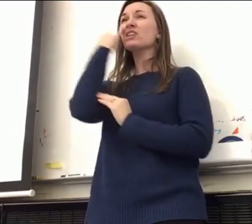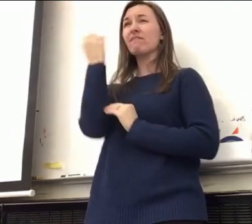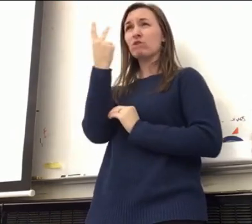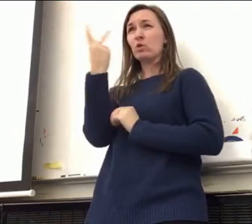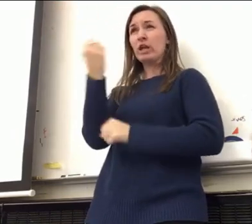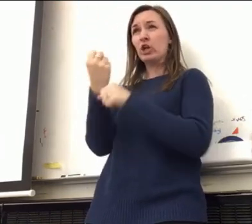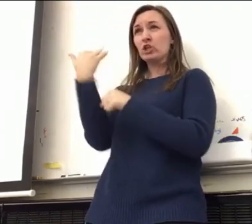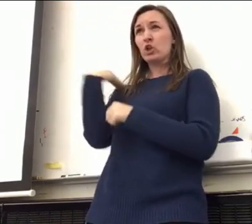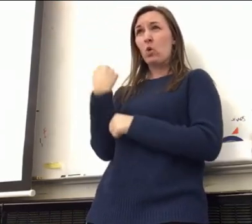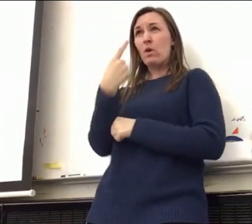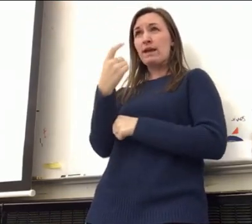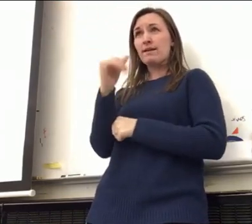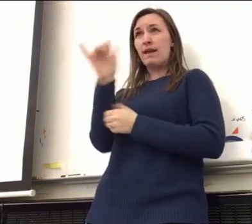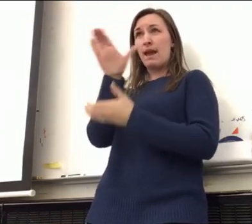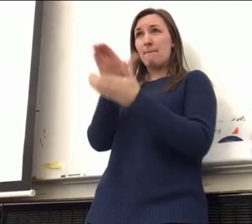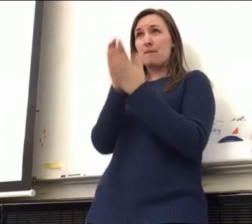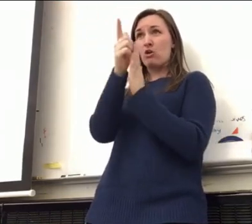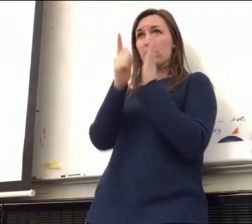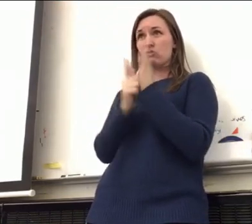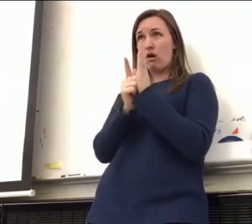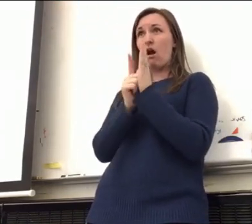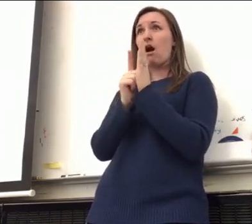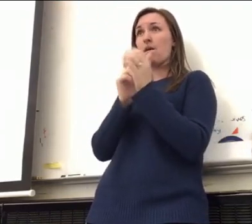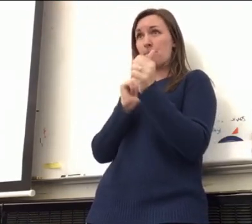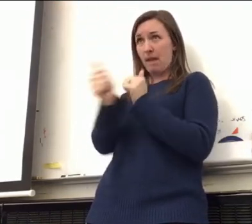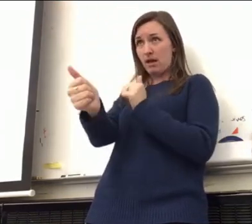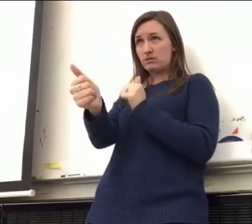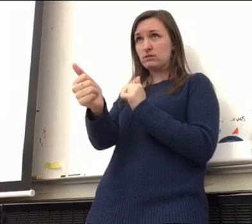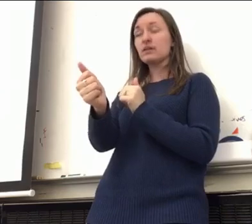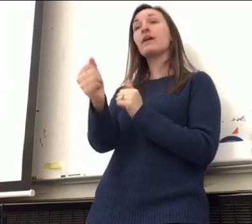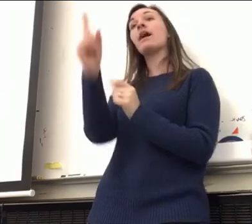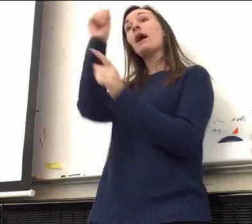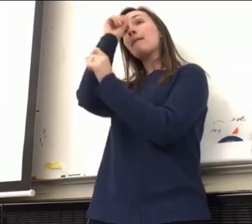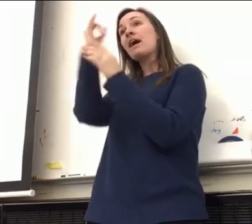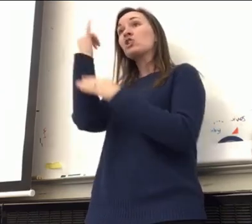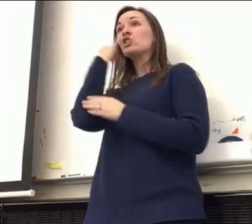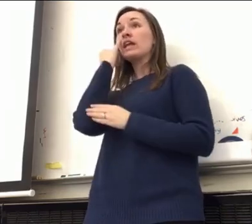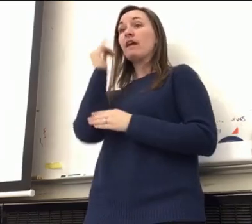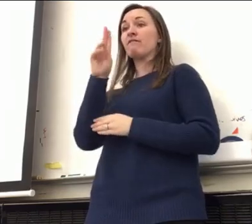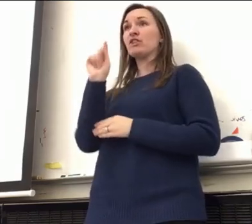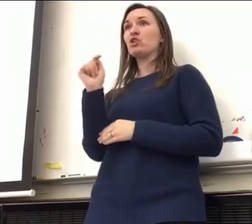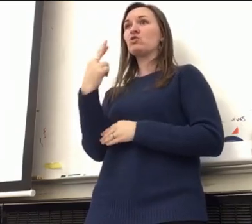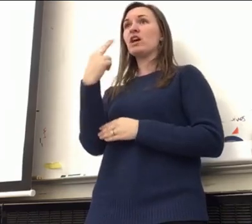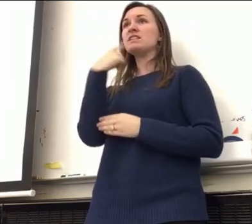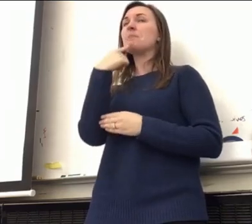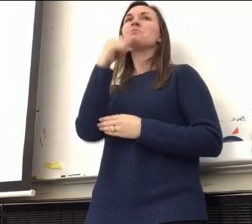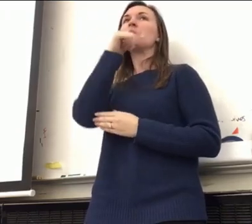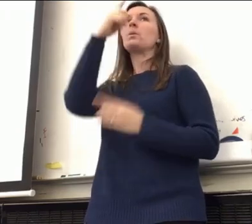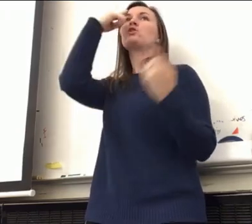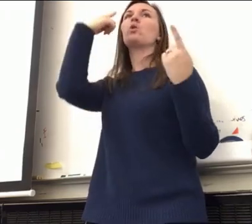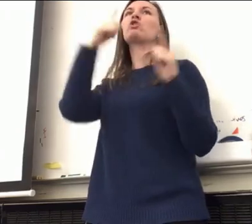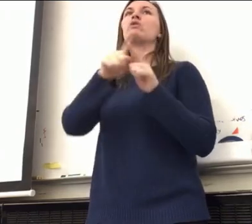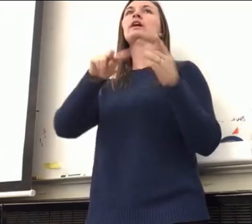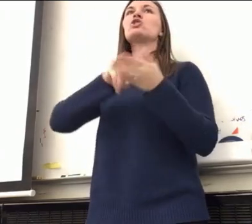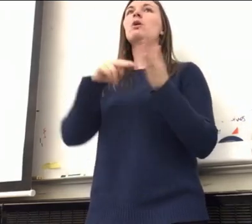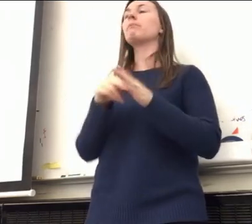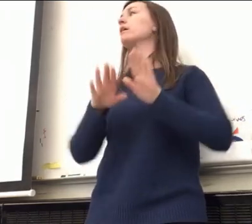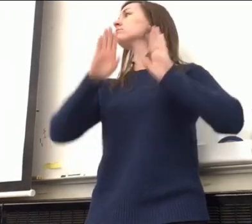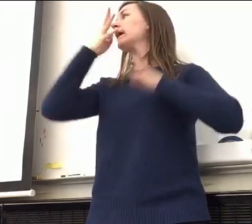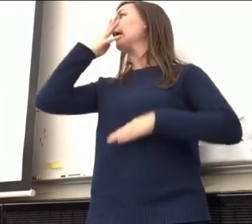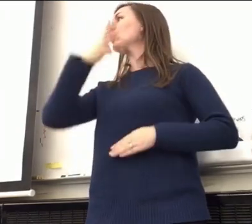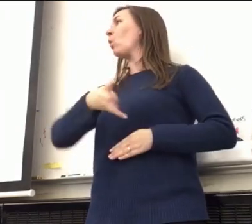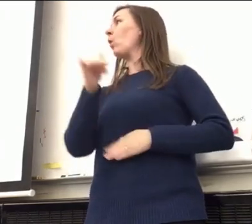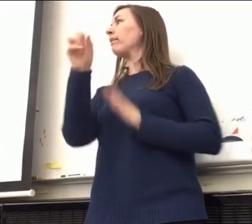ago we had our gay marriage law come into play. Imagine if Utah came out and said, you know what, we don't agree with it, so that doesn't exist in the state of